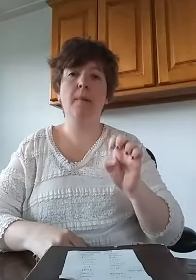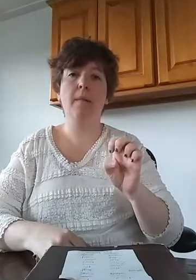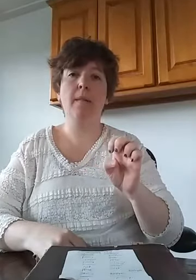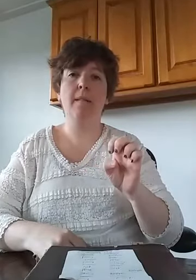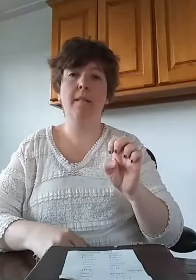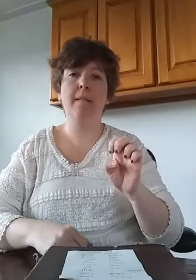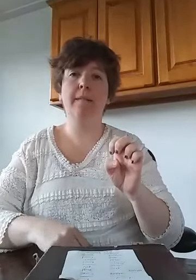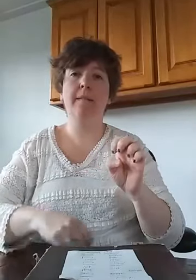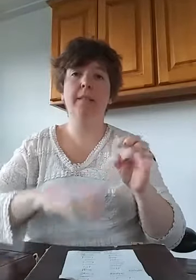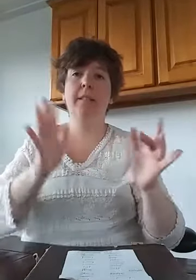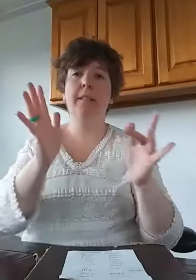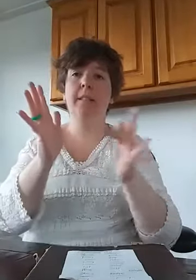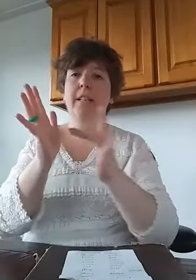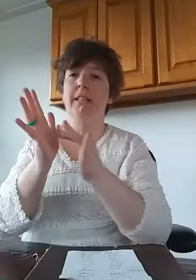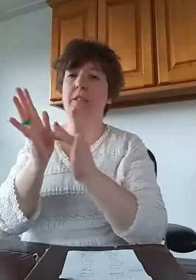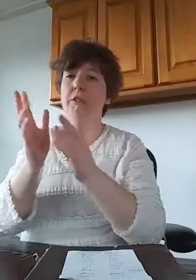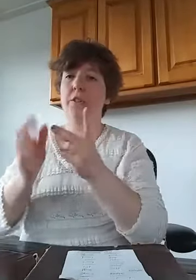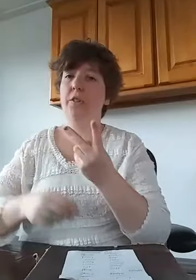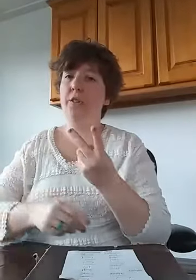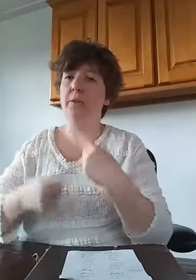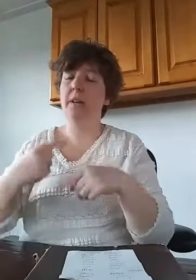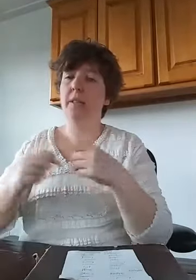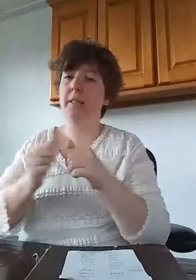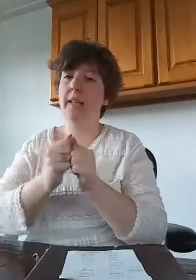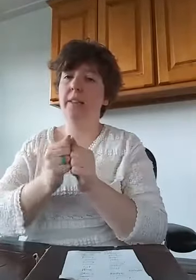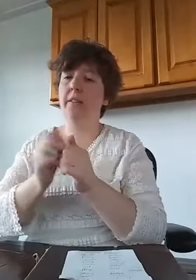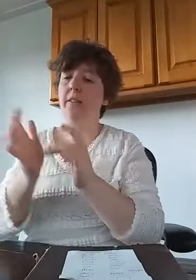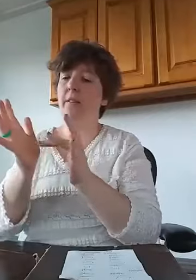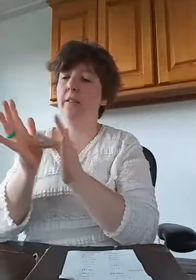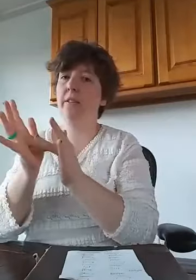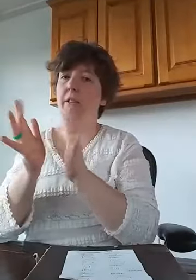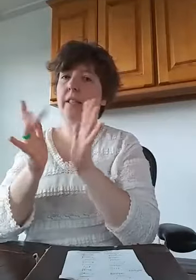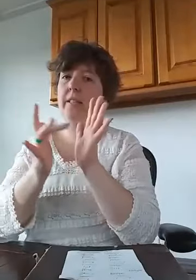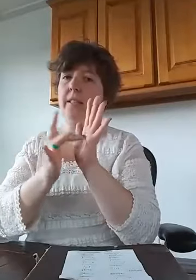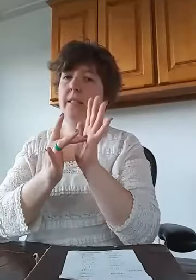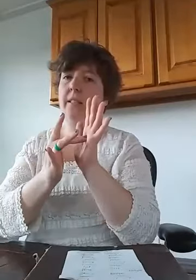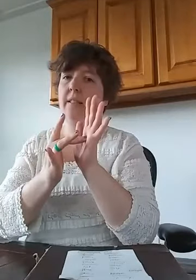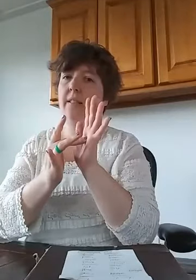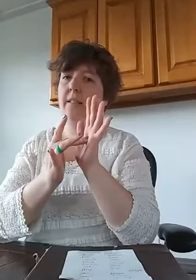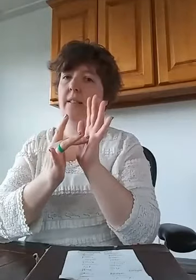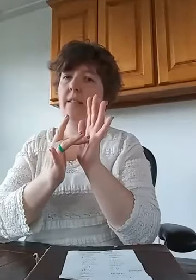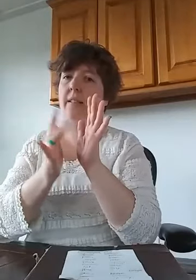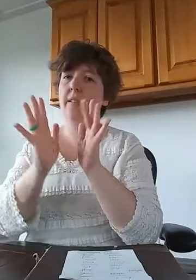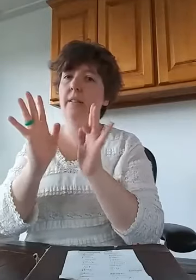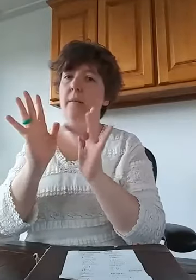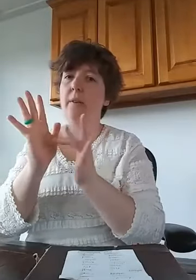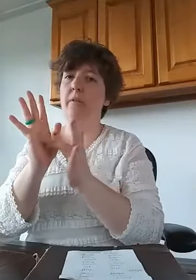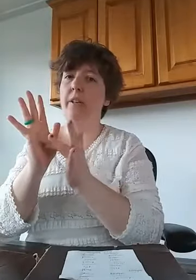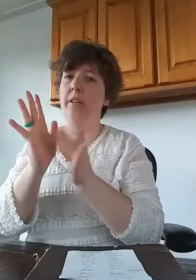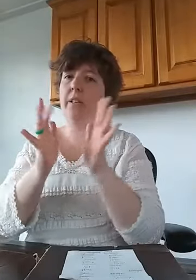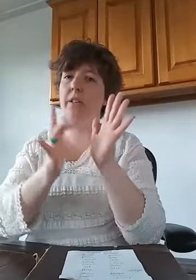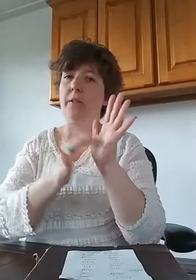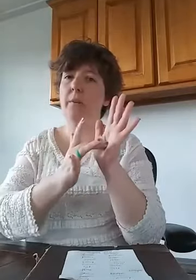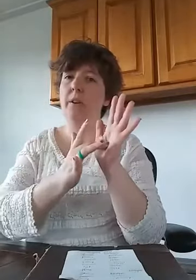Bible. It's two signs together. Jesus. Middle finger touches where the holes